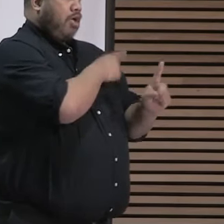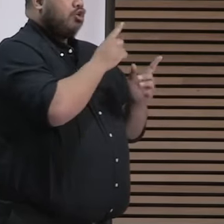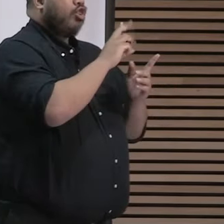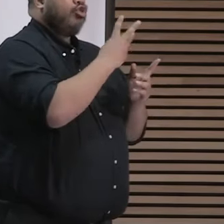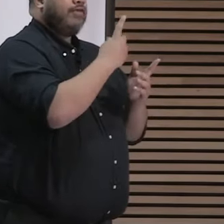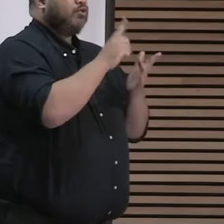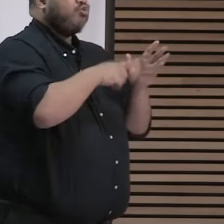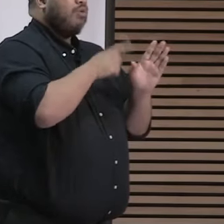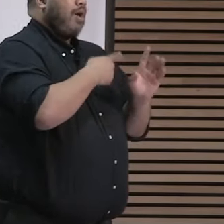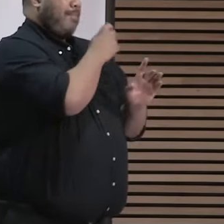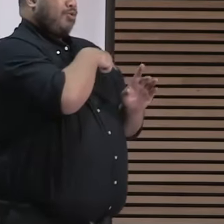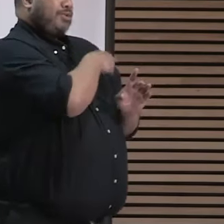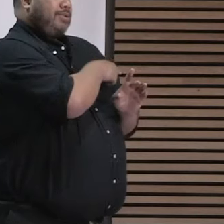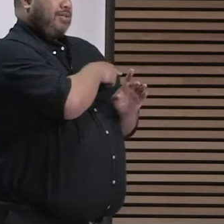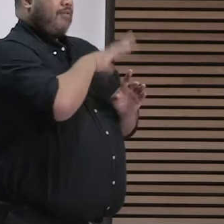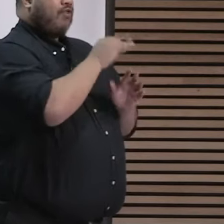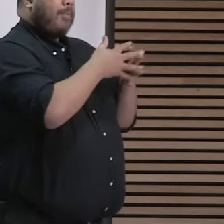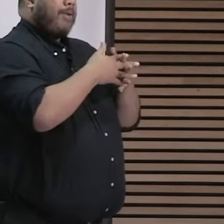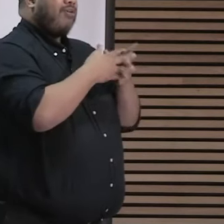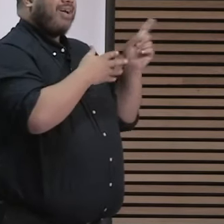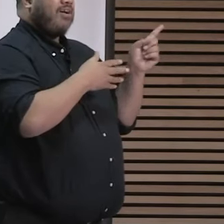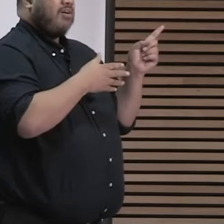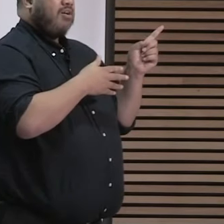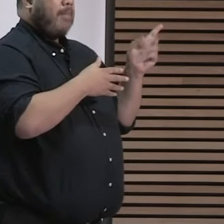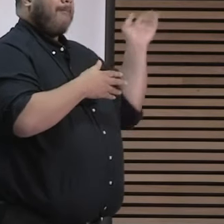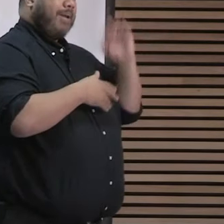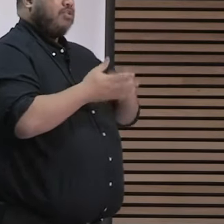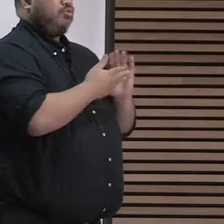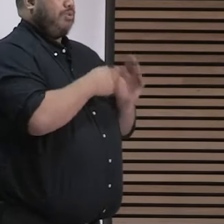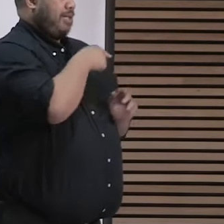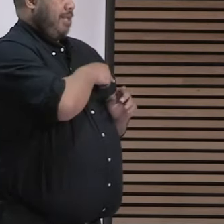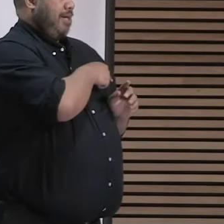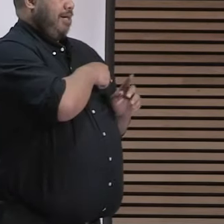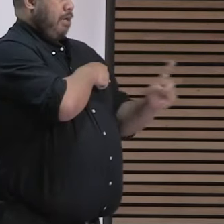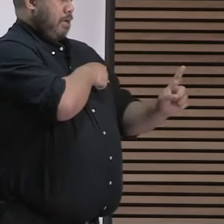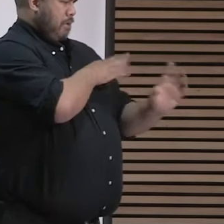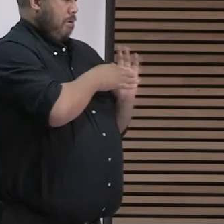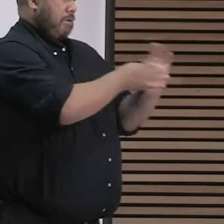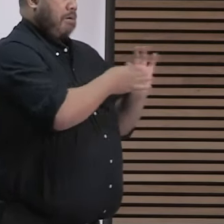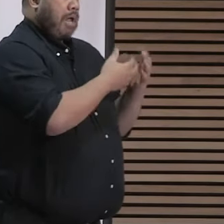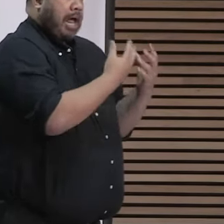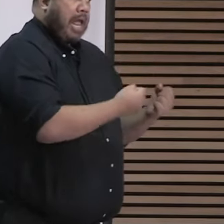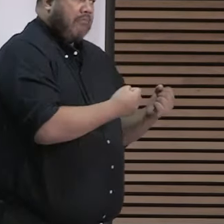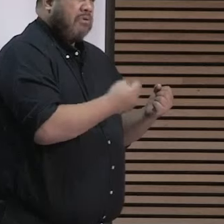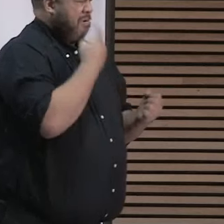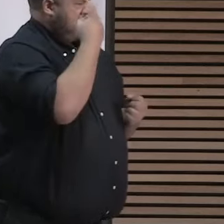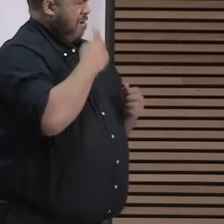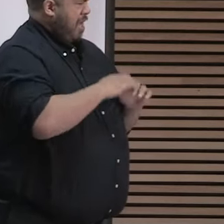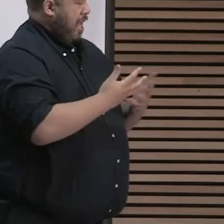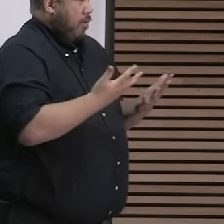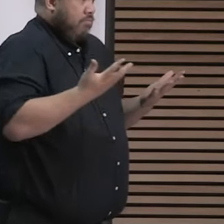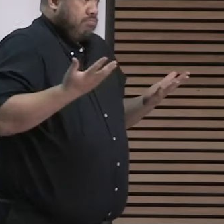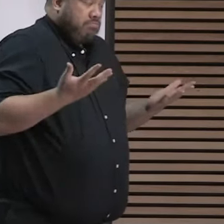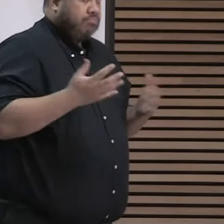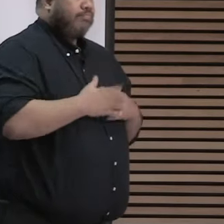is a returnee from the USA. Now, there is some further genome sequencing and matching being completed on this case today, and you will have seen there is